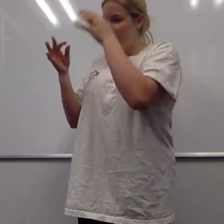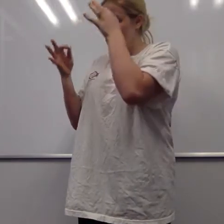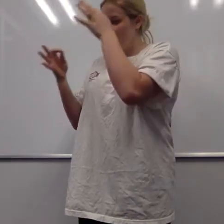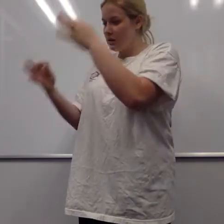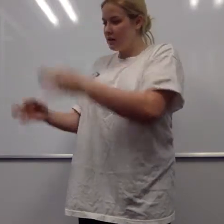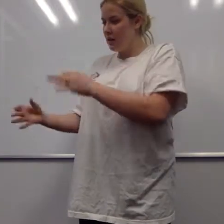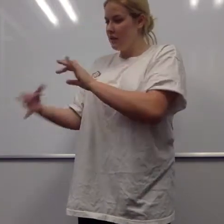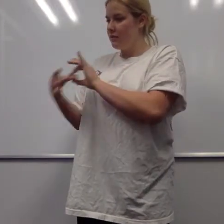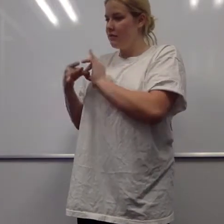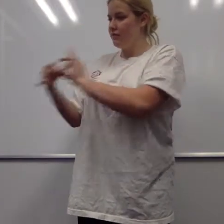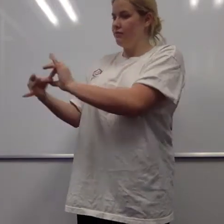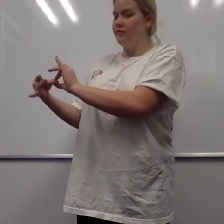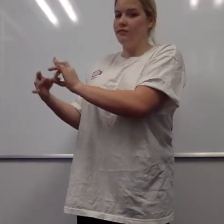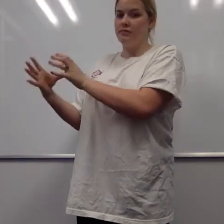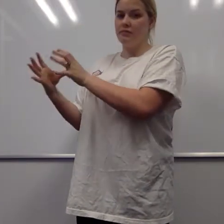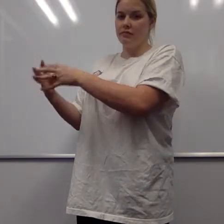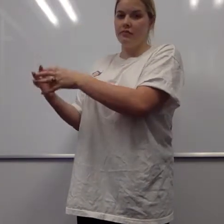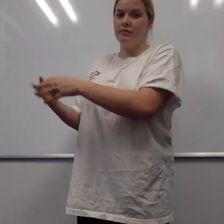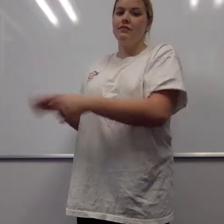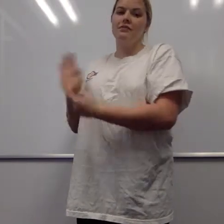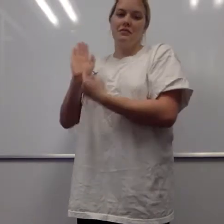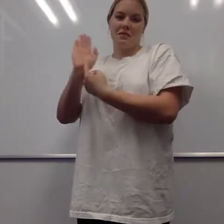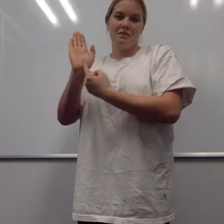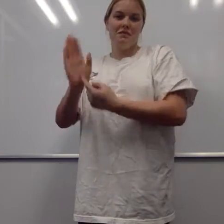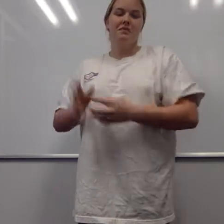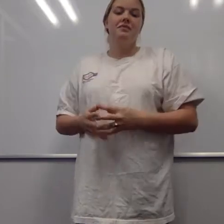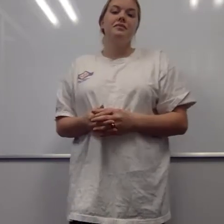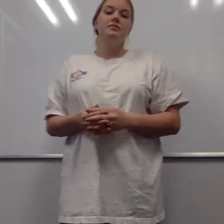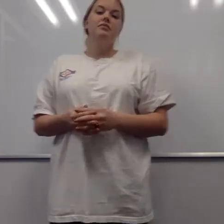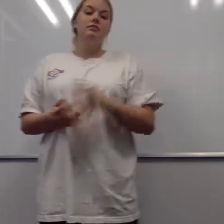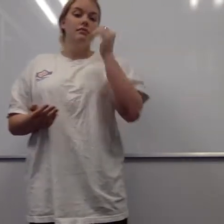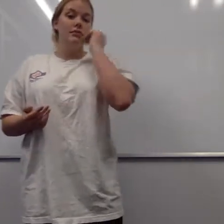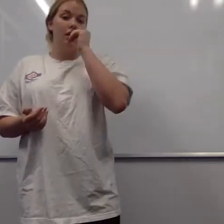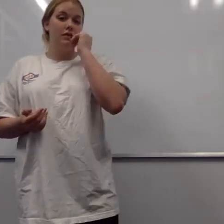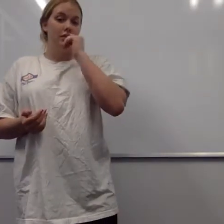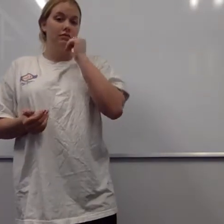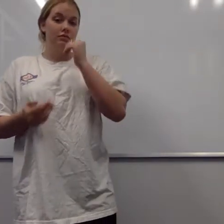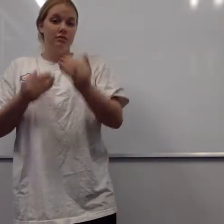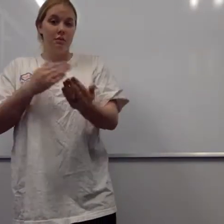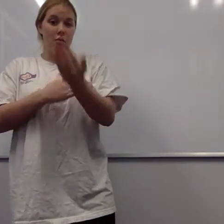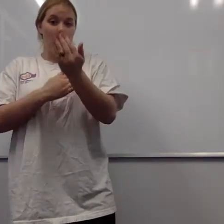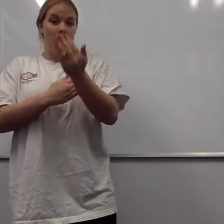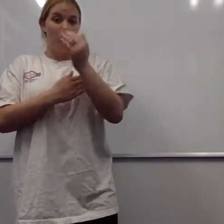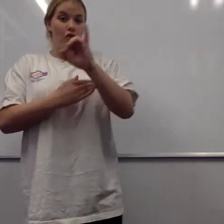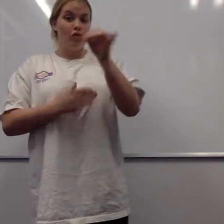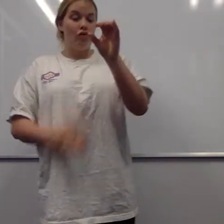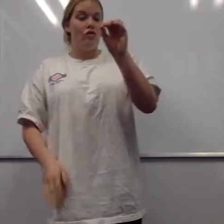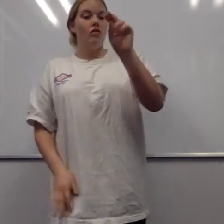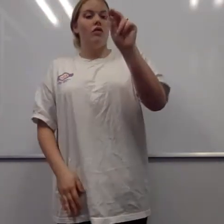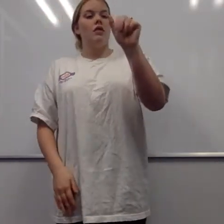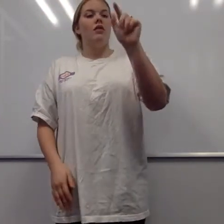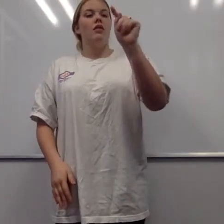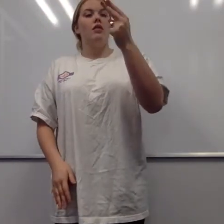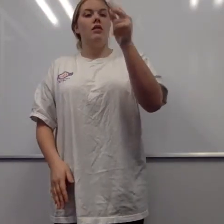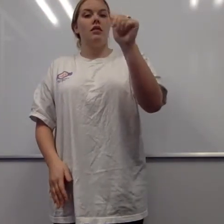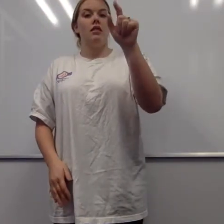others. Here's an example. Each morning, my friend Jonathan buys a newspaper from the same street vendor in New